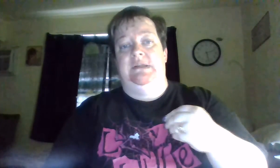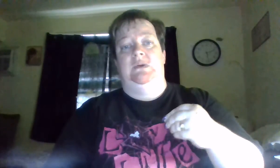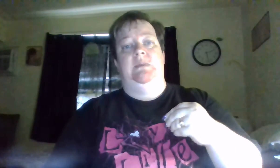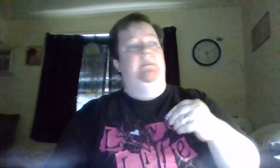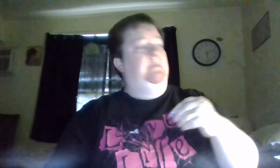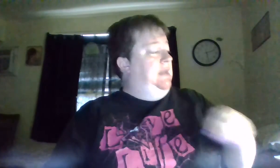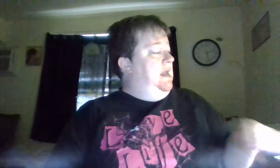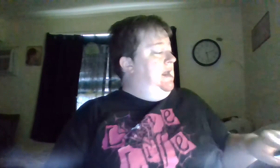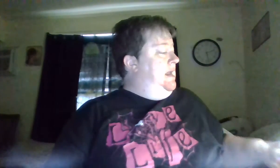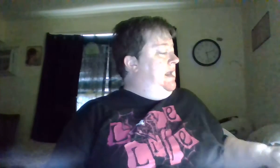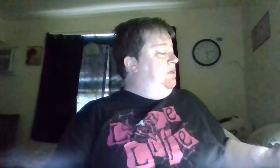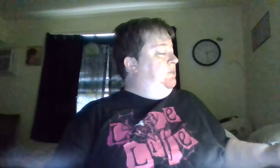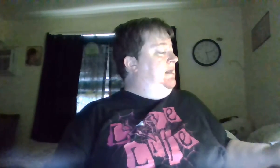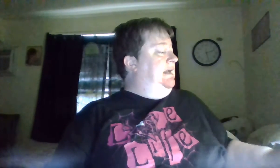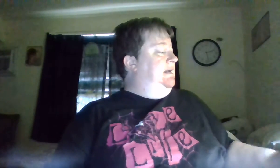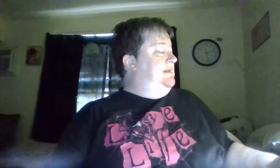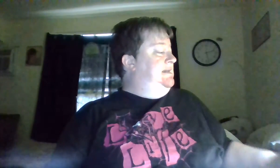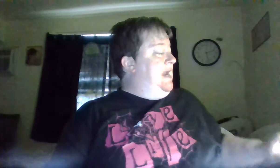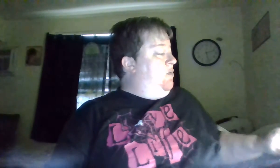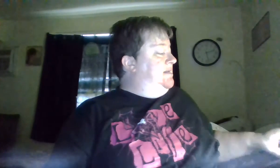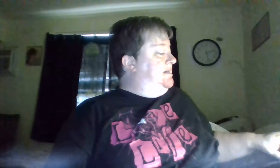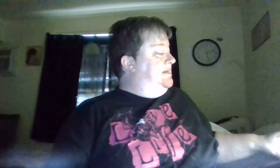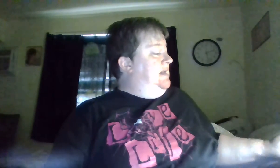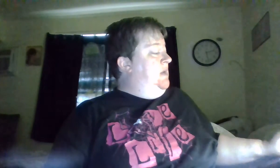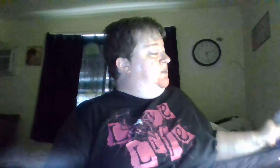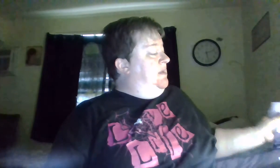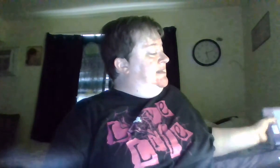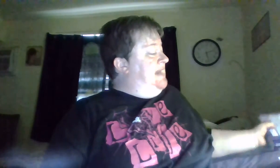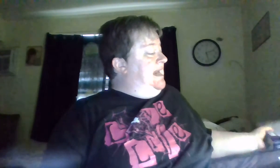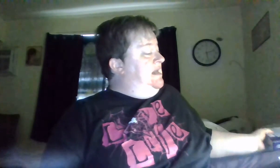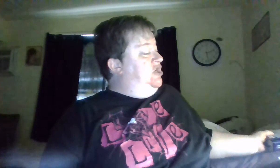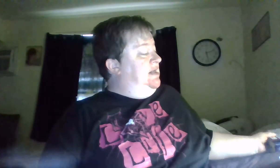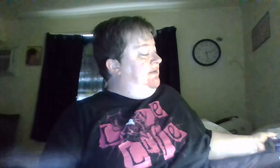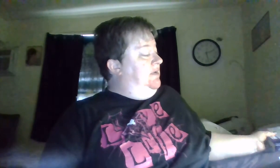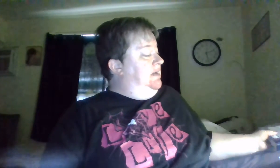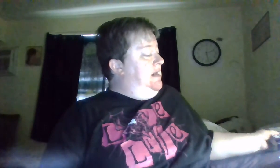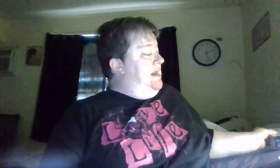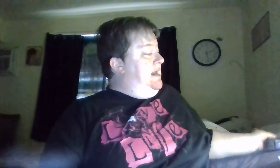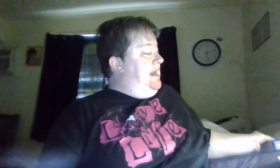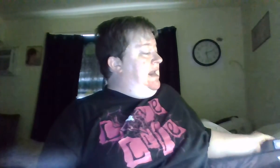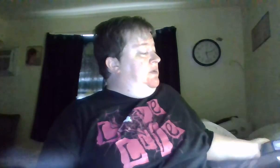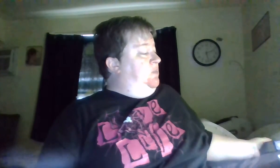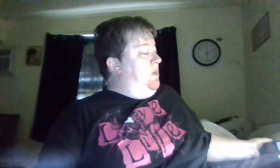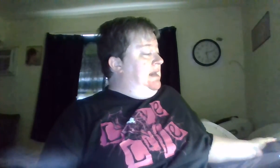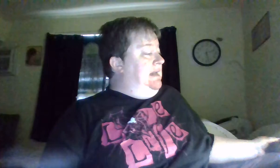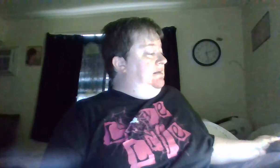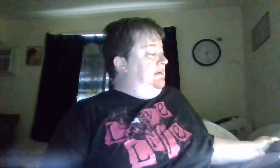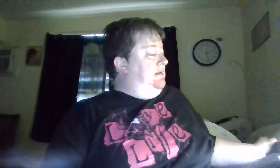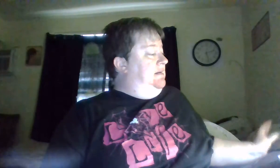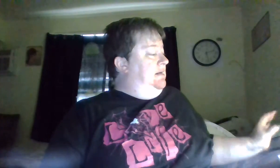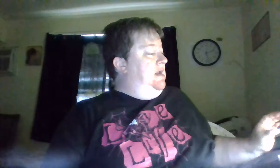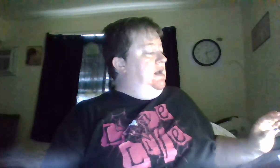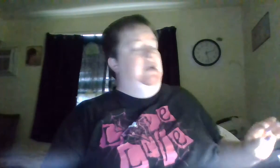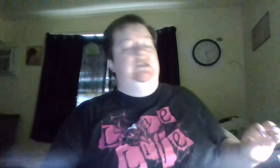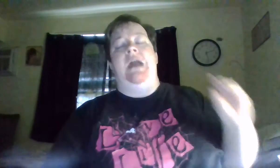excuse me. He was willing to take risks. He was willing to take initiative. He was willing to not